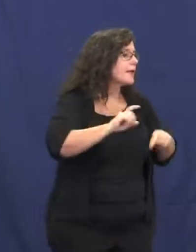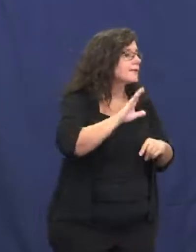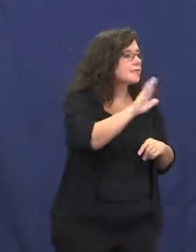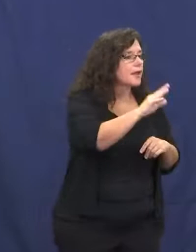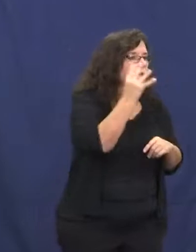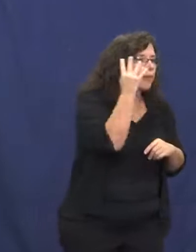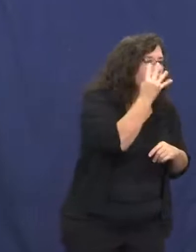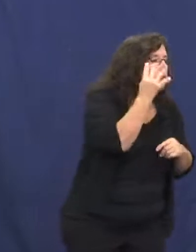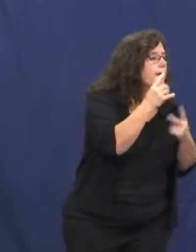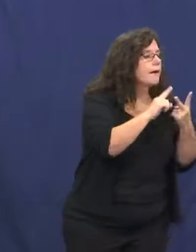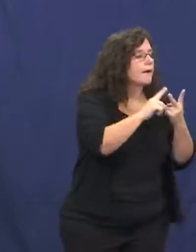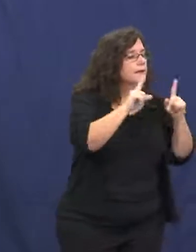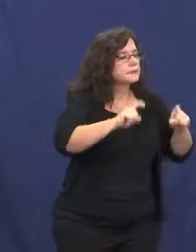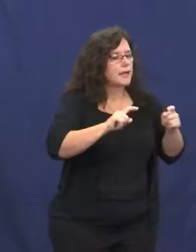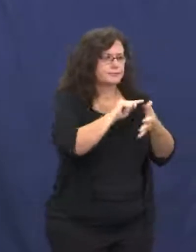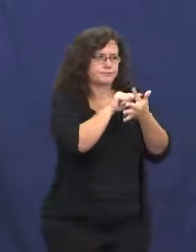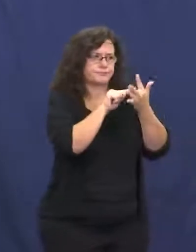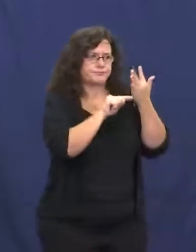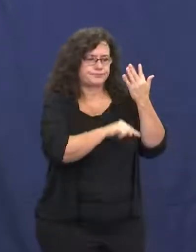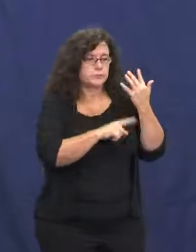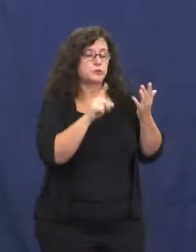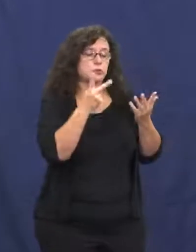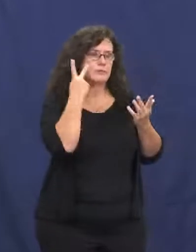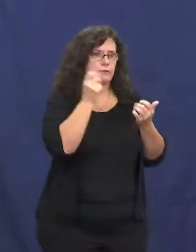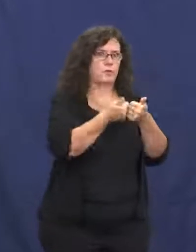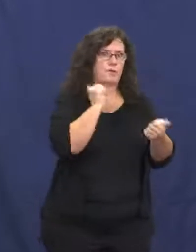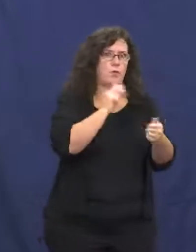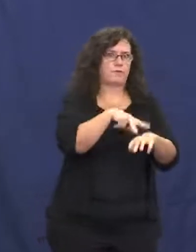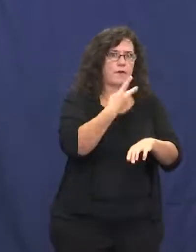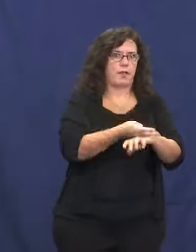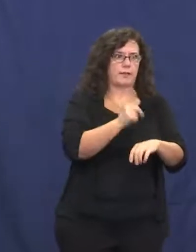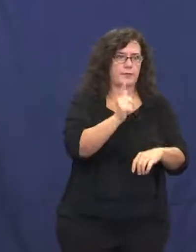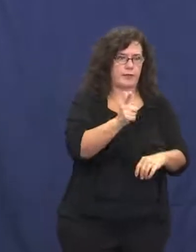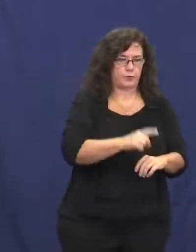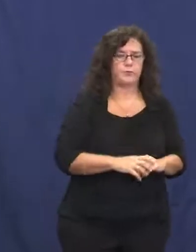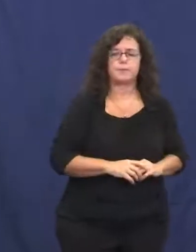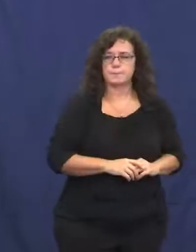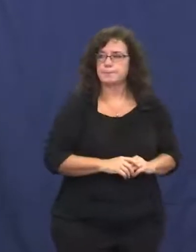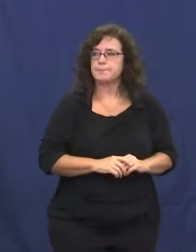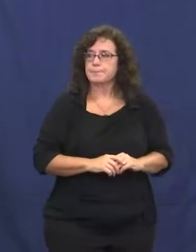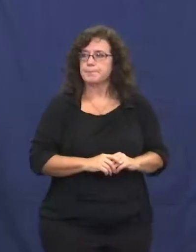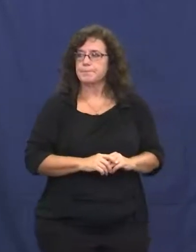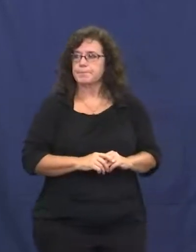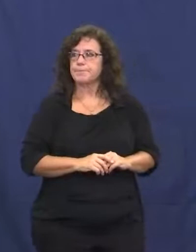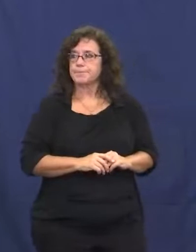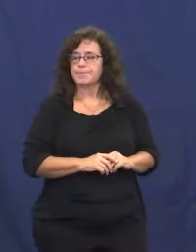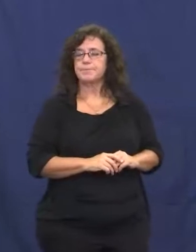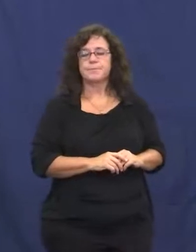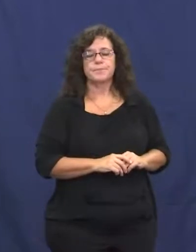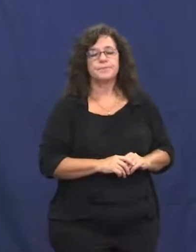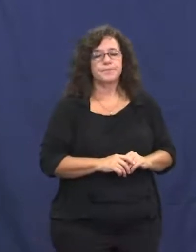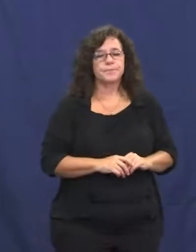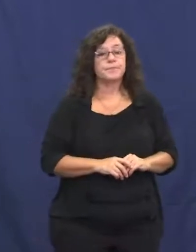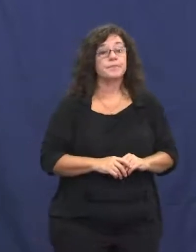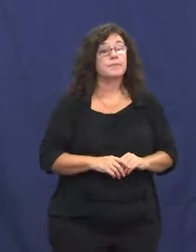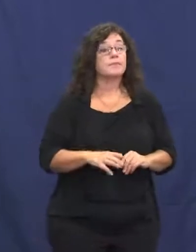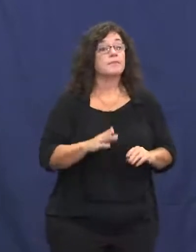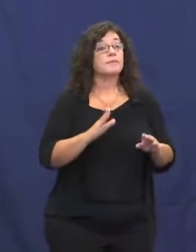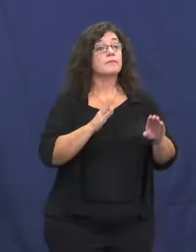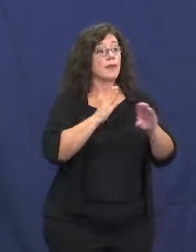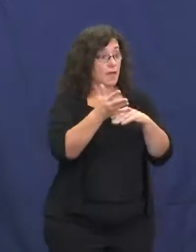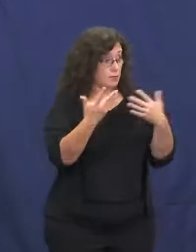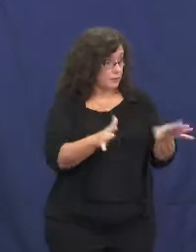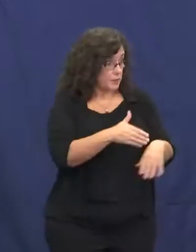Prevention Coordinator at the Ventura County Area Agency on Aging acts to follow up on these patients and determine